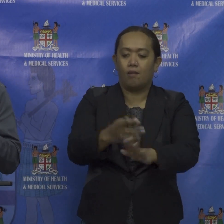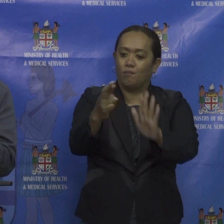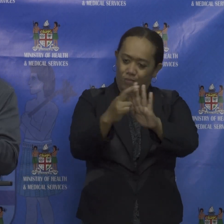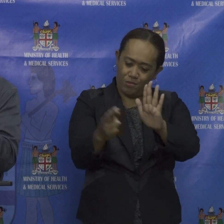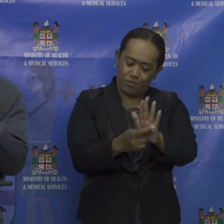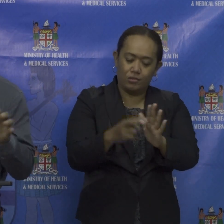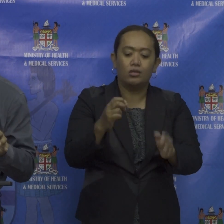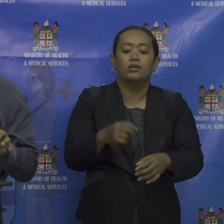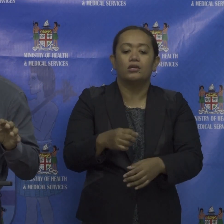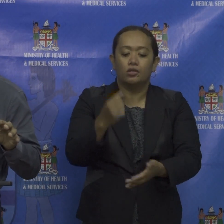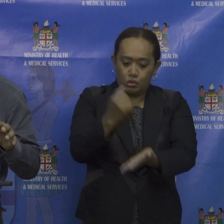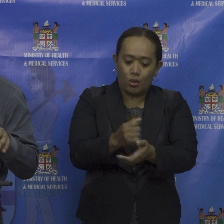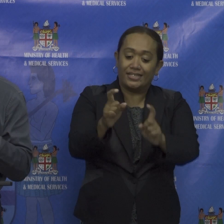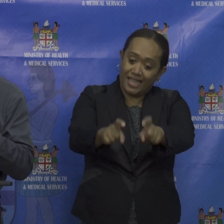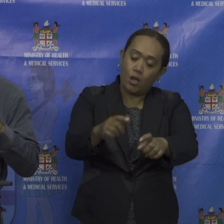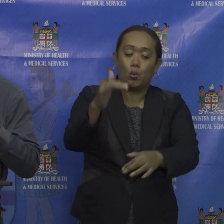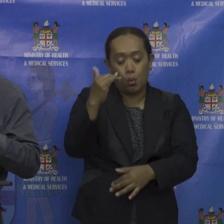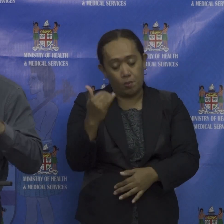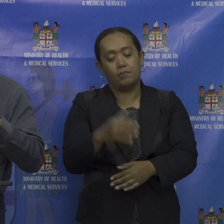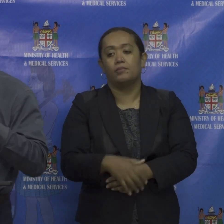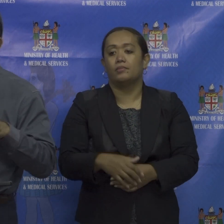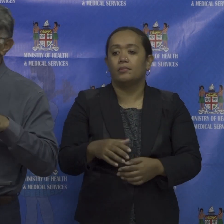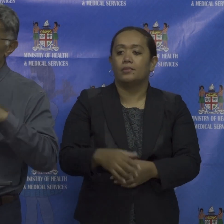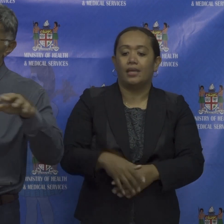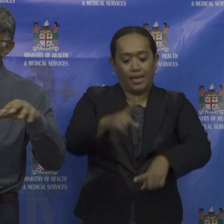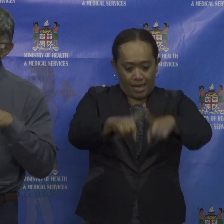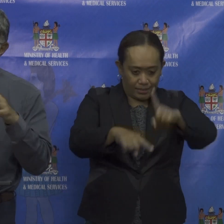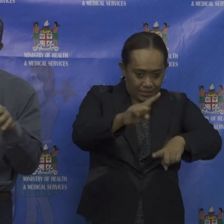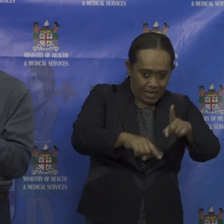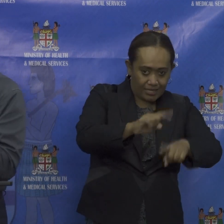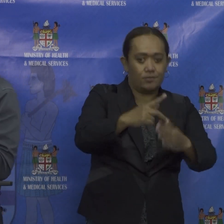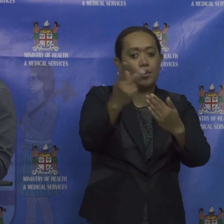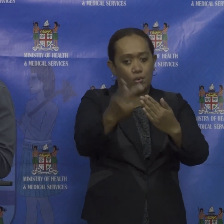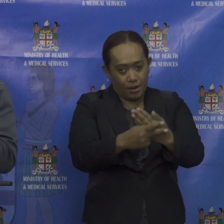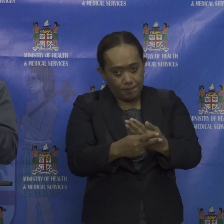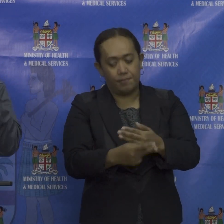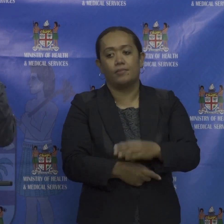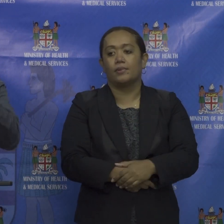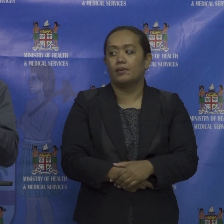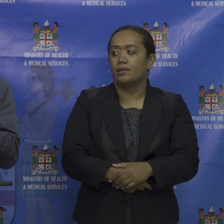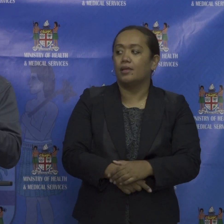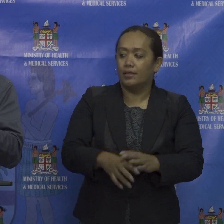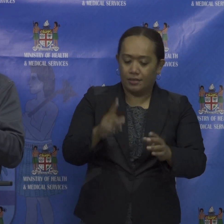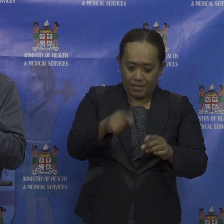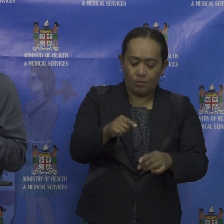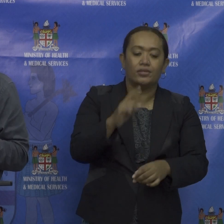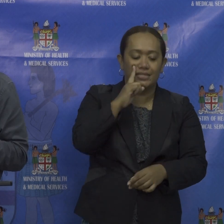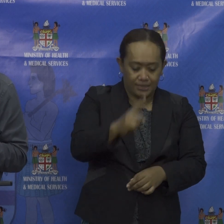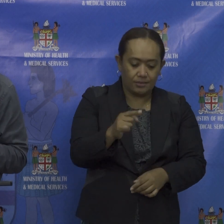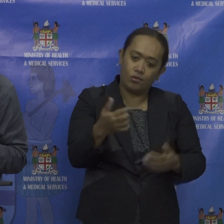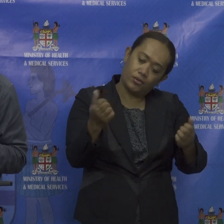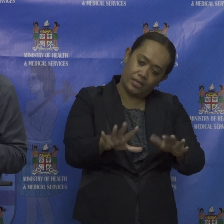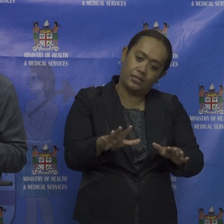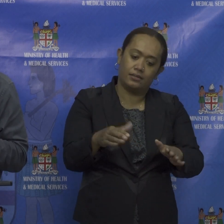that ensured that people stayed in their rooms. There was when they came out for exercise, there was a program for coming out for exercise that was overseen.